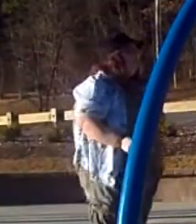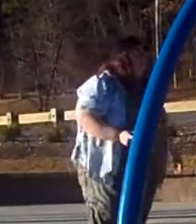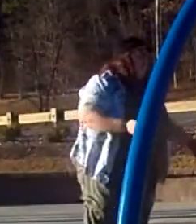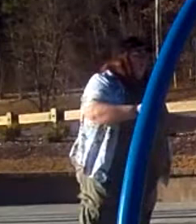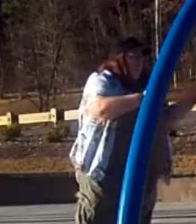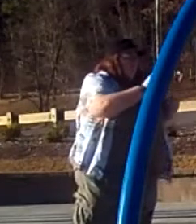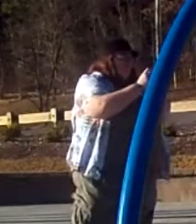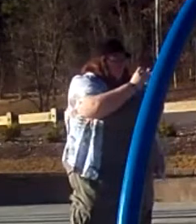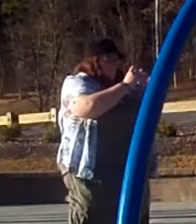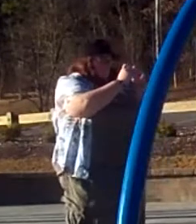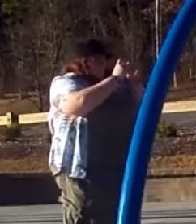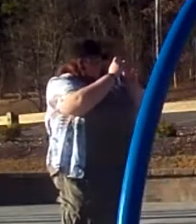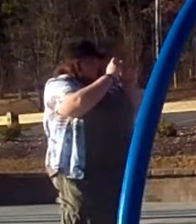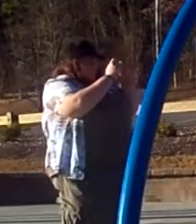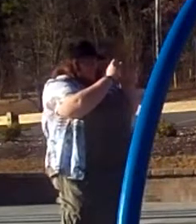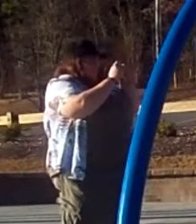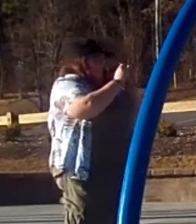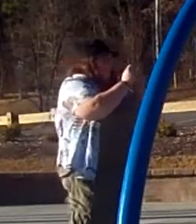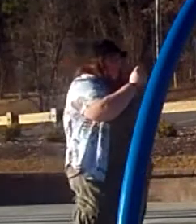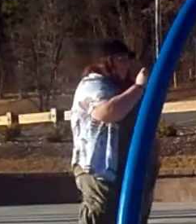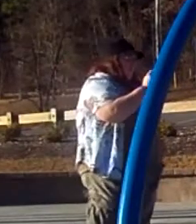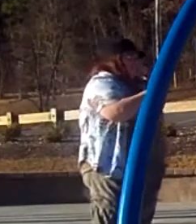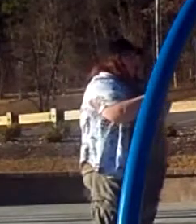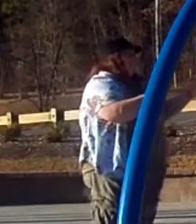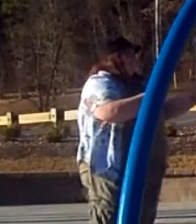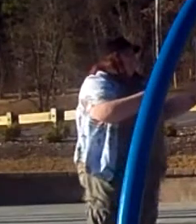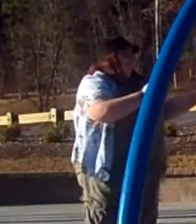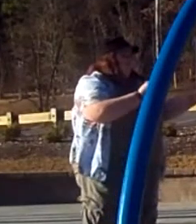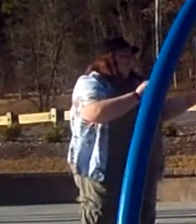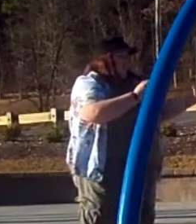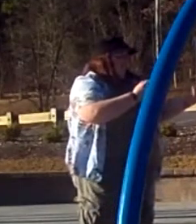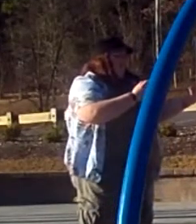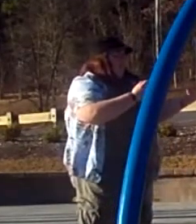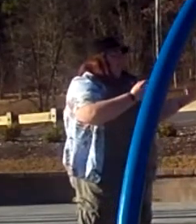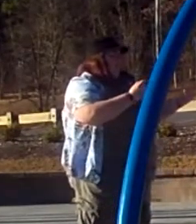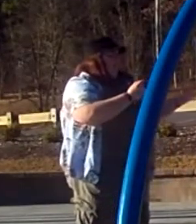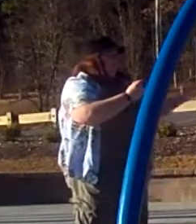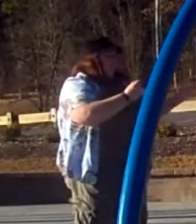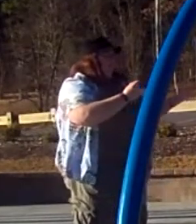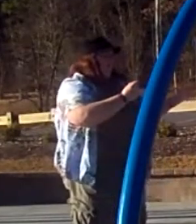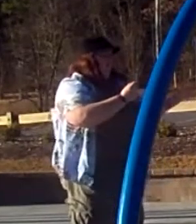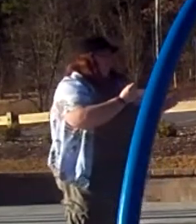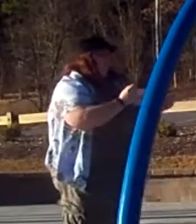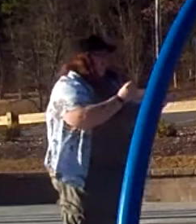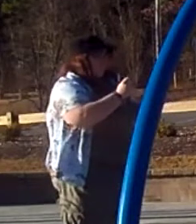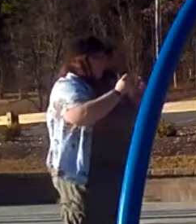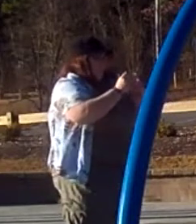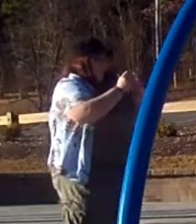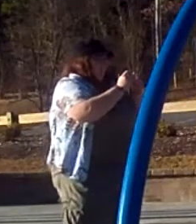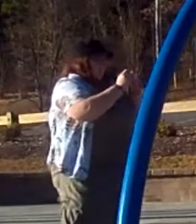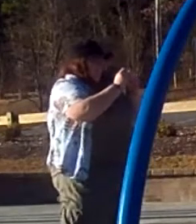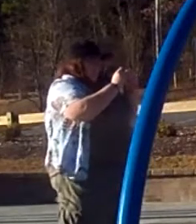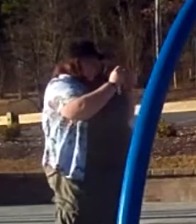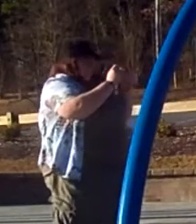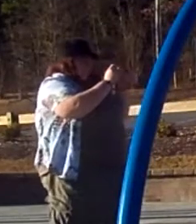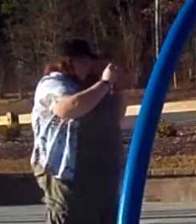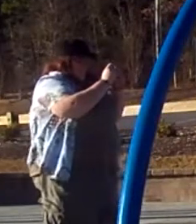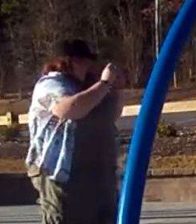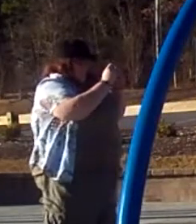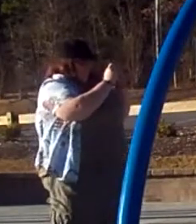Yeah. You can stand under the arch. Yeah, got it.